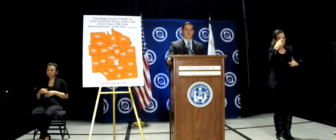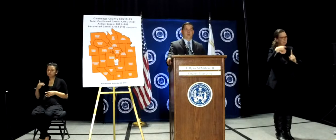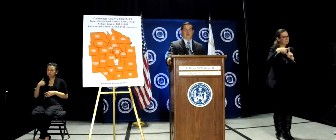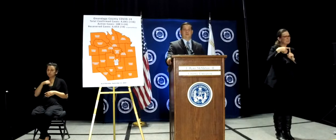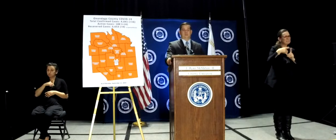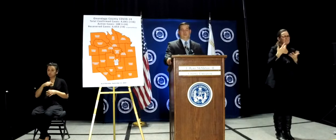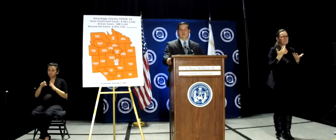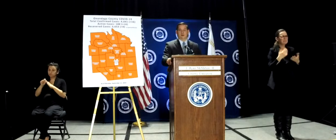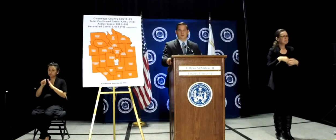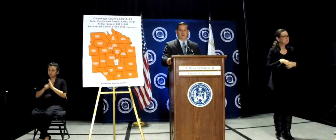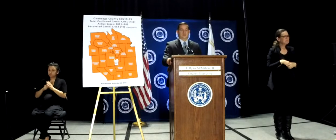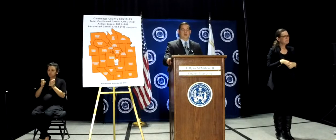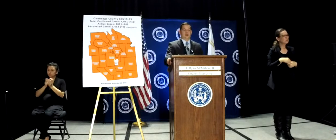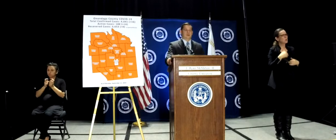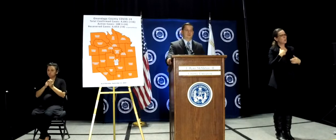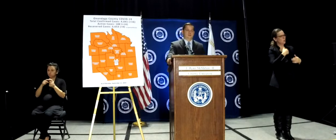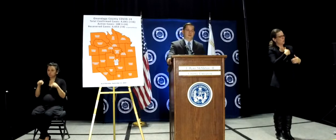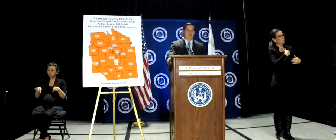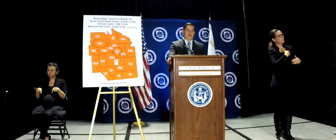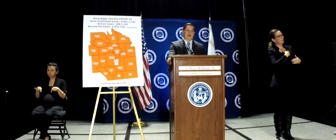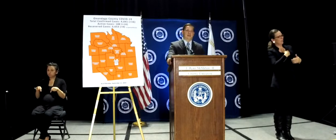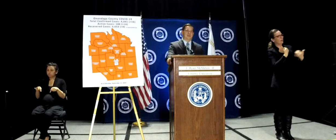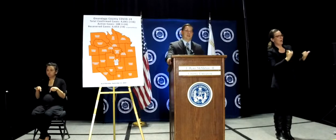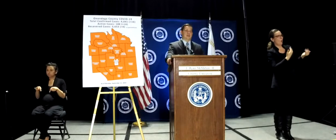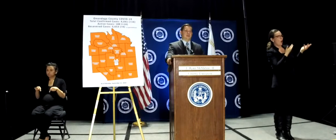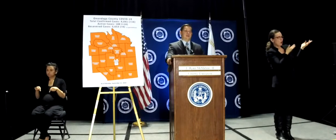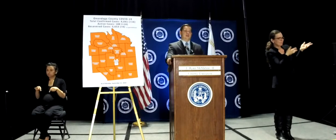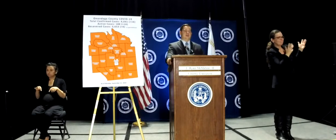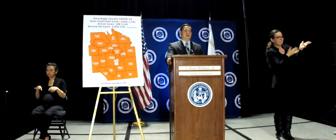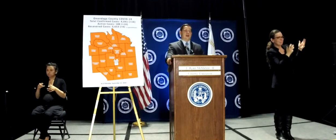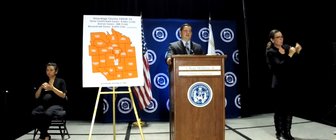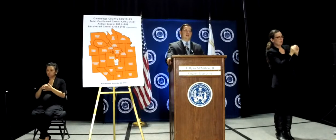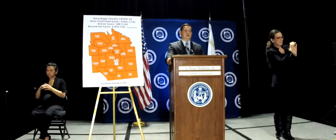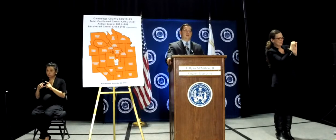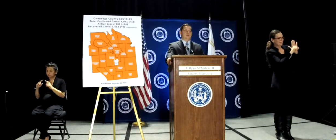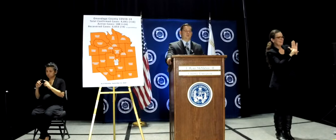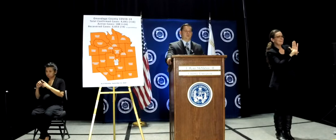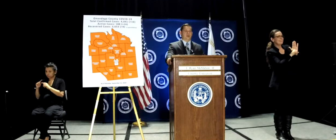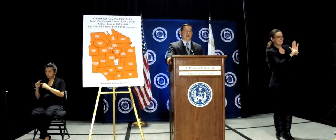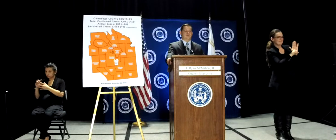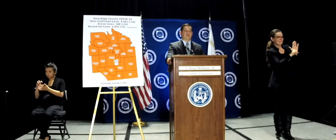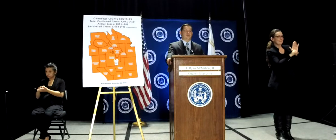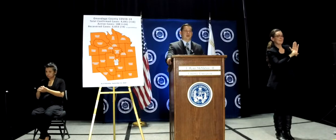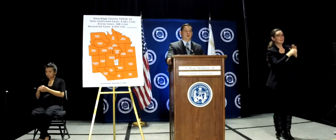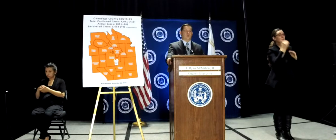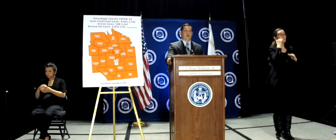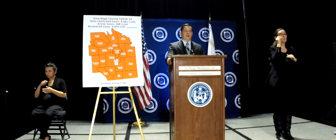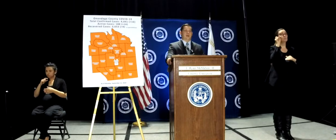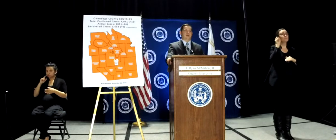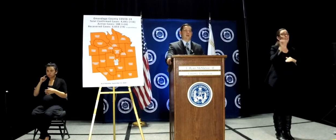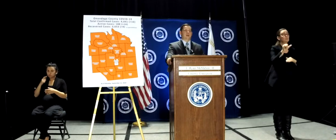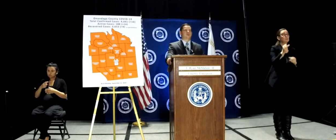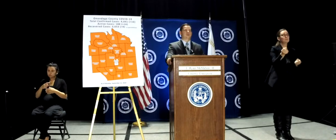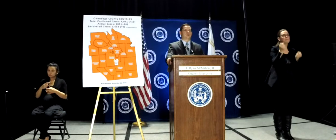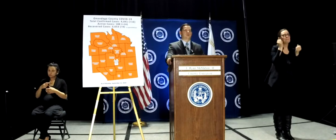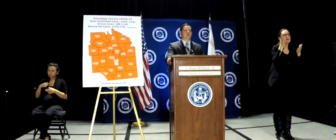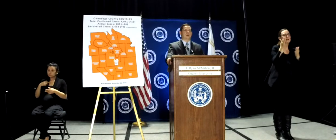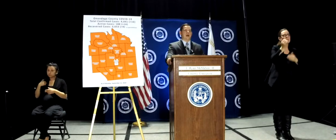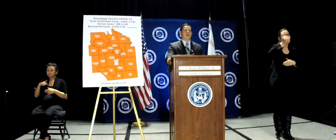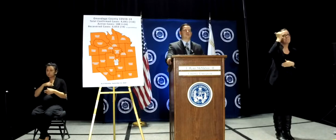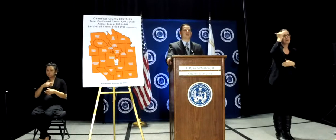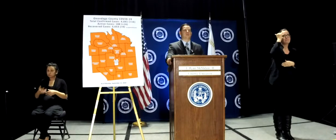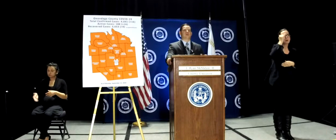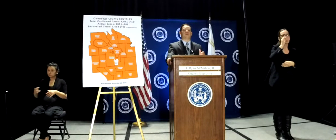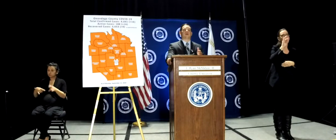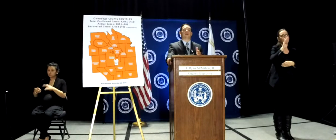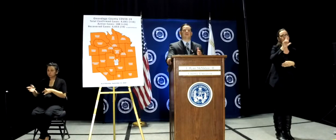too, right? So I think that we're trying to figure out a way to